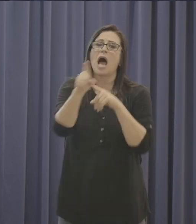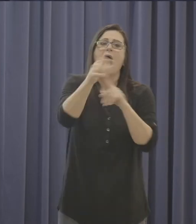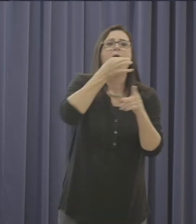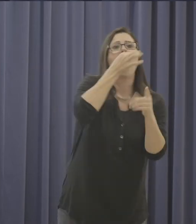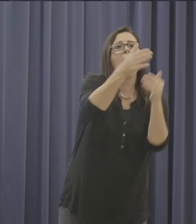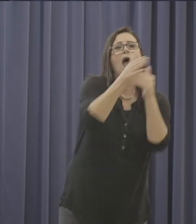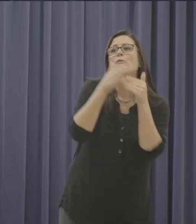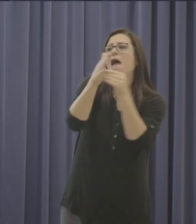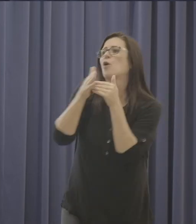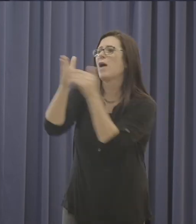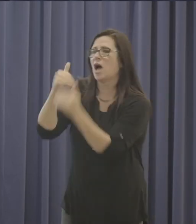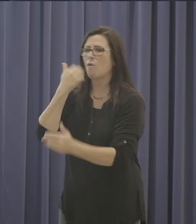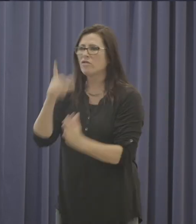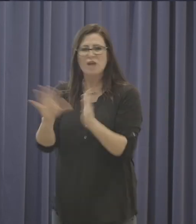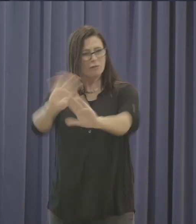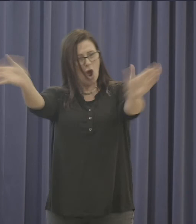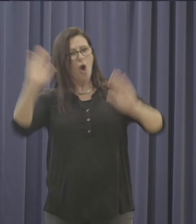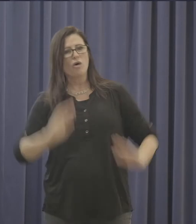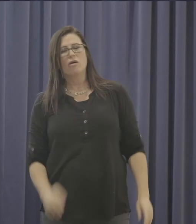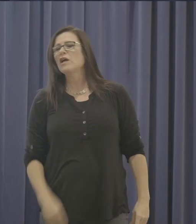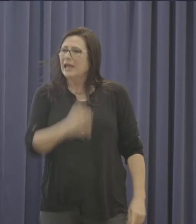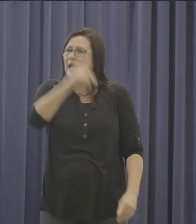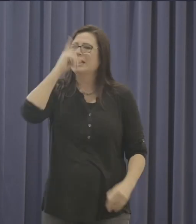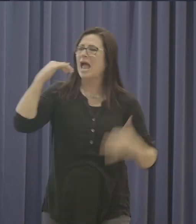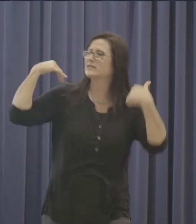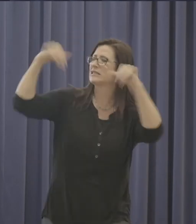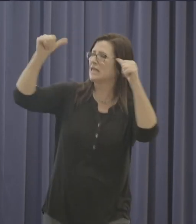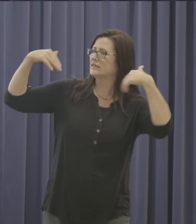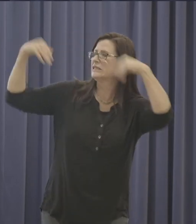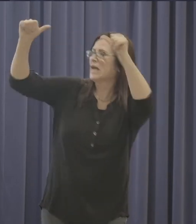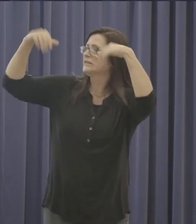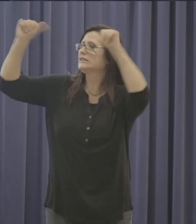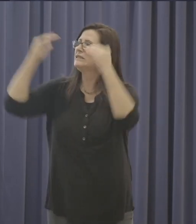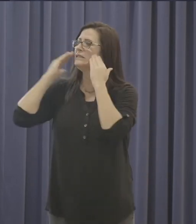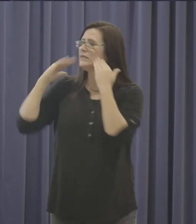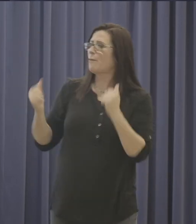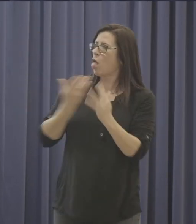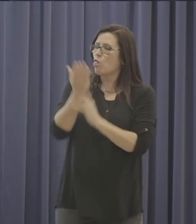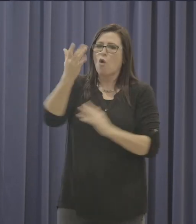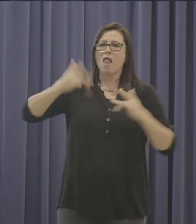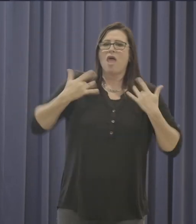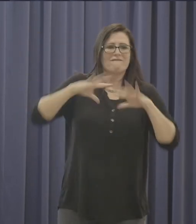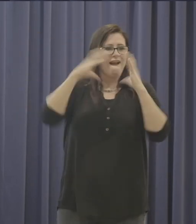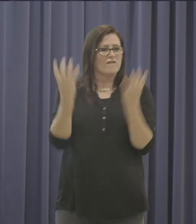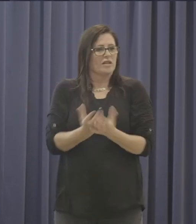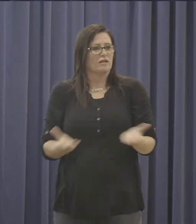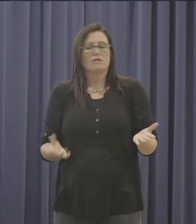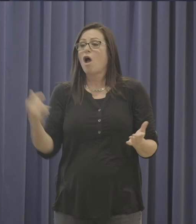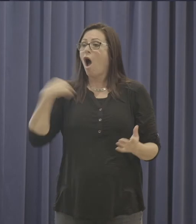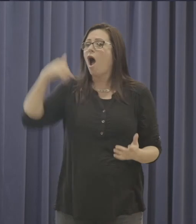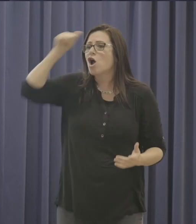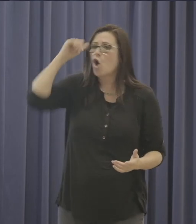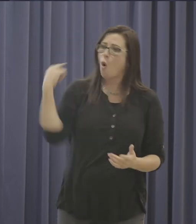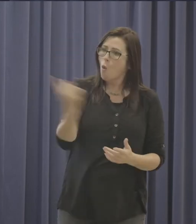that he succeeds academically and socially. As a parent of a deaf child, I think we all advocate, even when we're